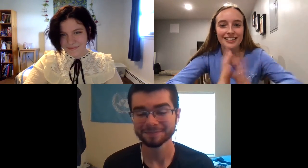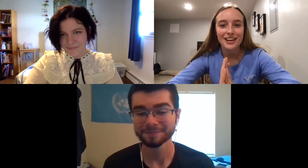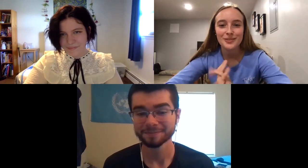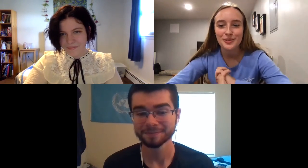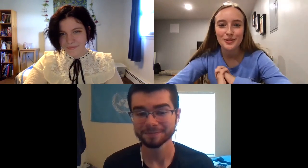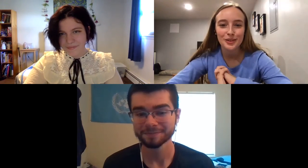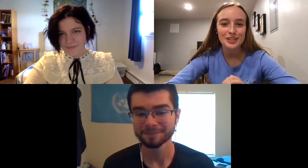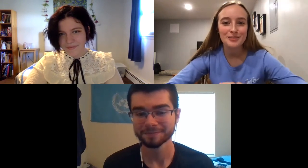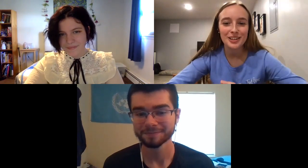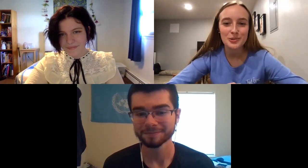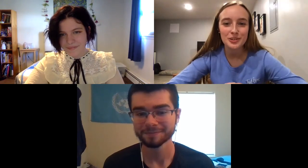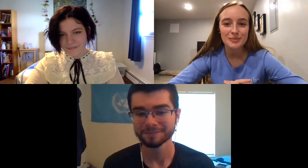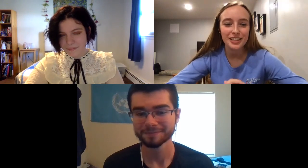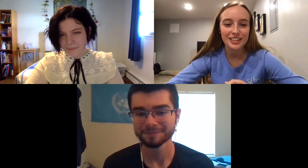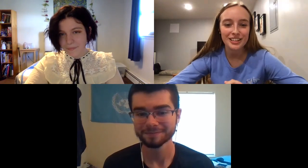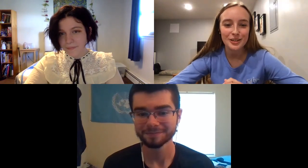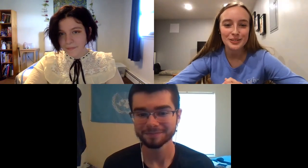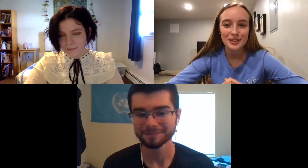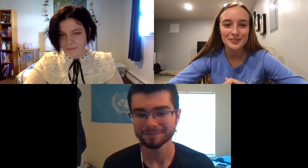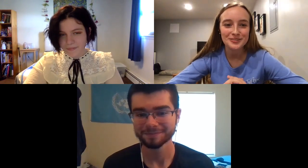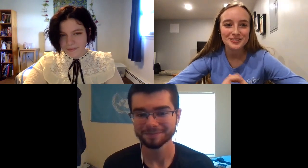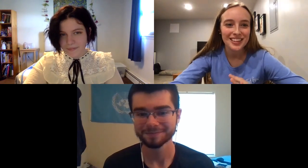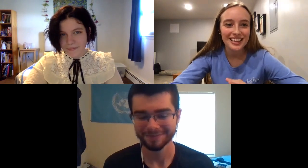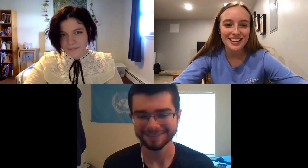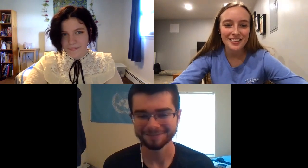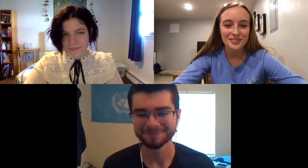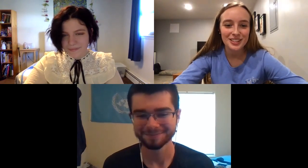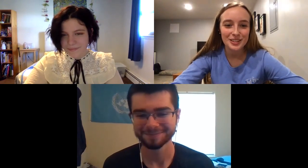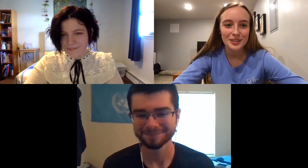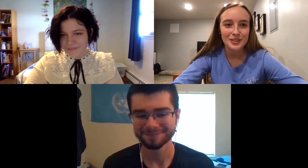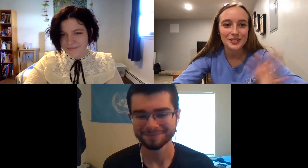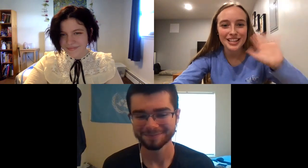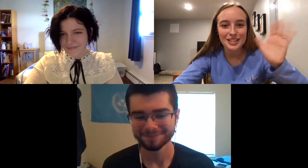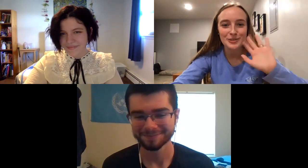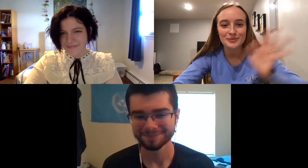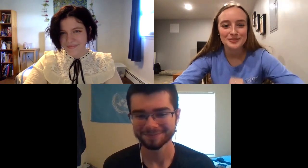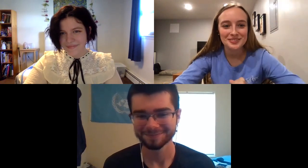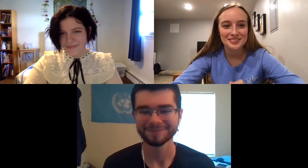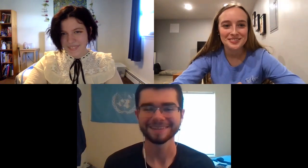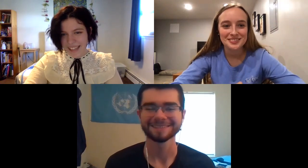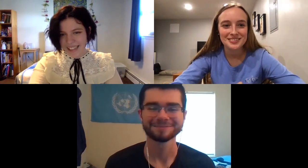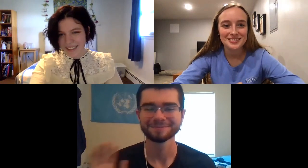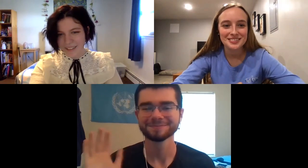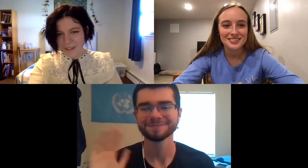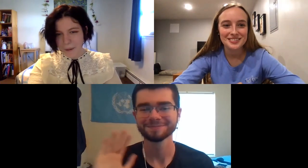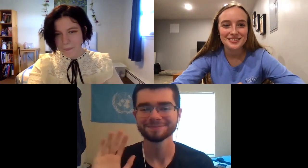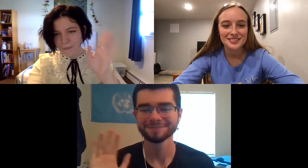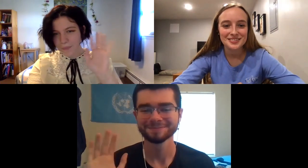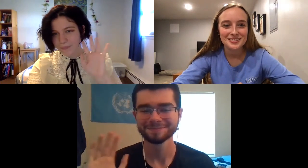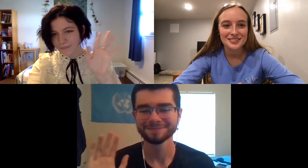hope that you learned something cool or something that you didn't know. So, yeah. Cool. Thank you. Thank you.